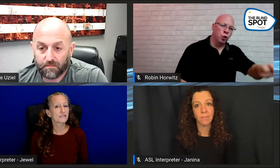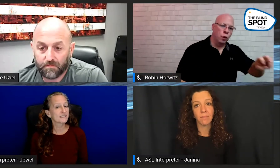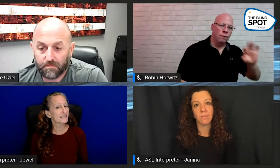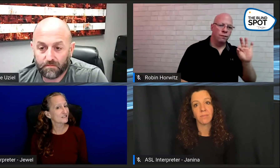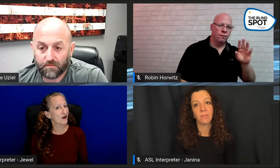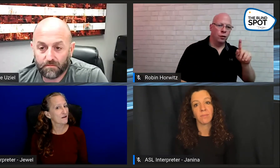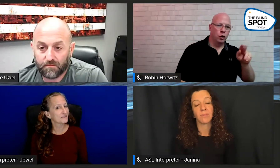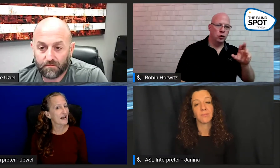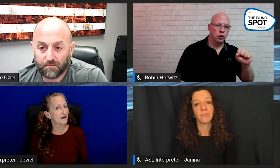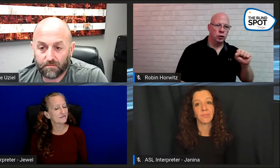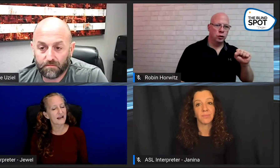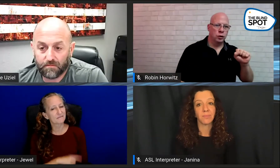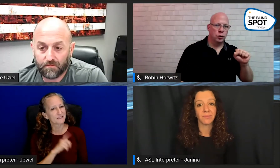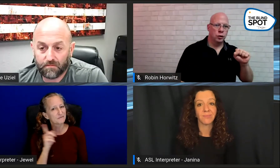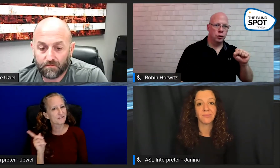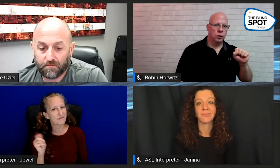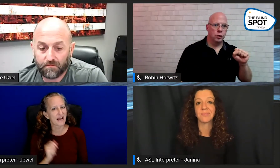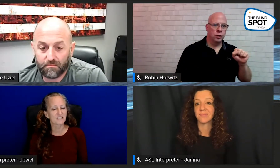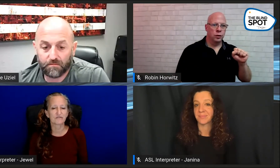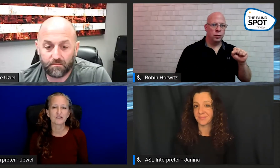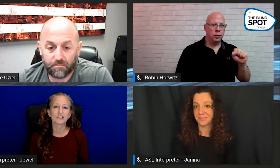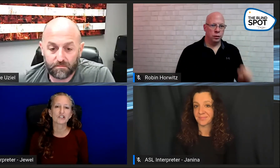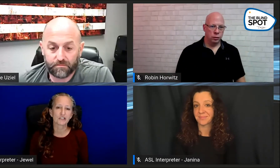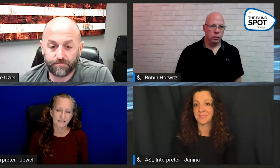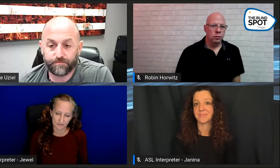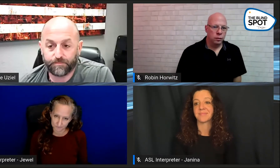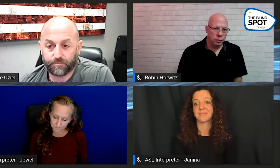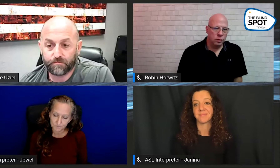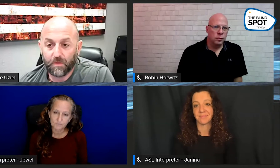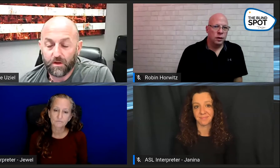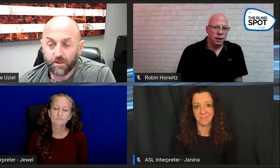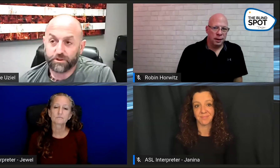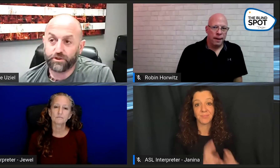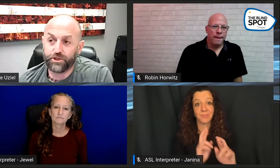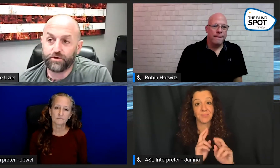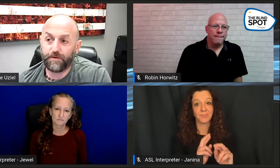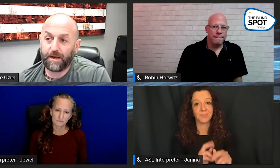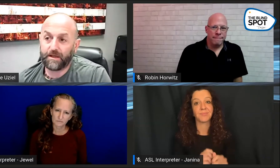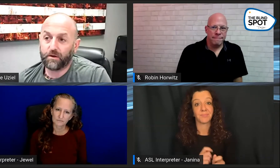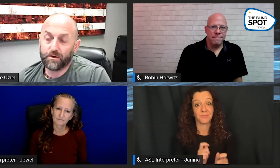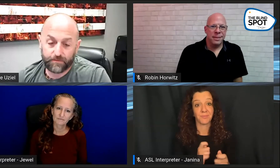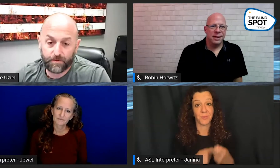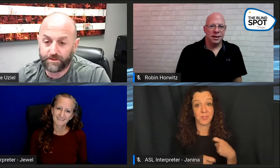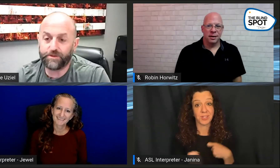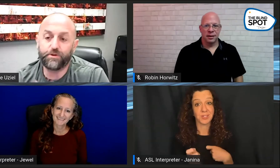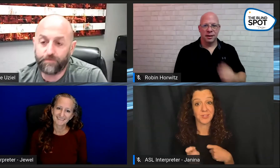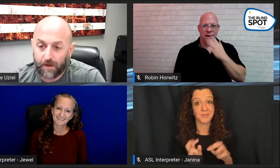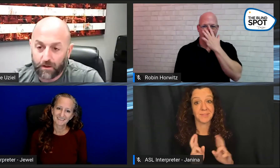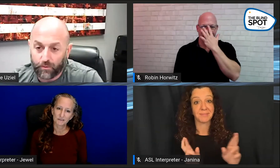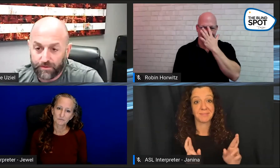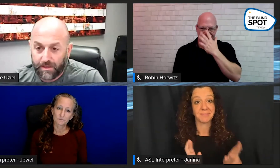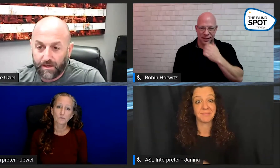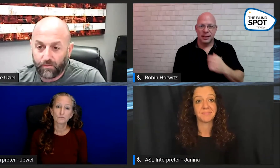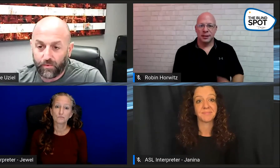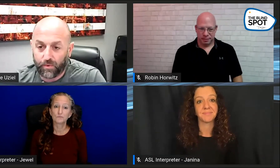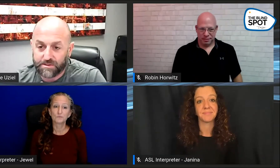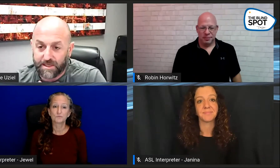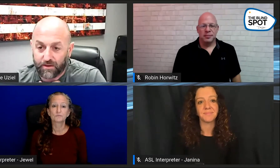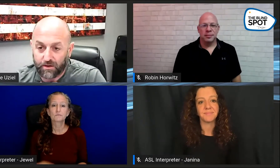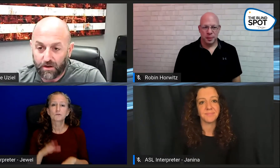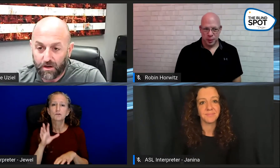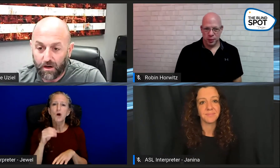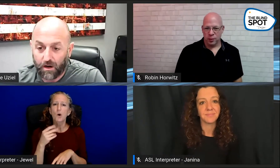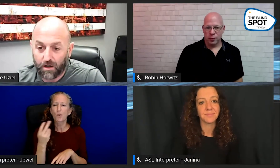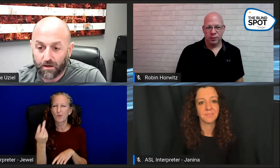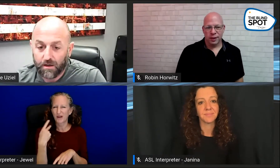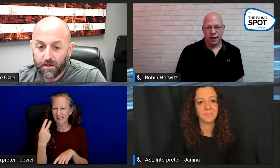But once things calm down, I'm going to move back to futures. So do you find, because you do follow with me and we work